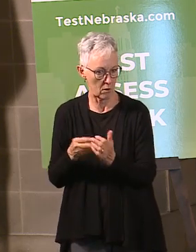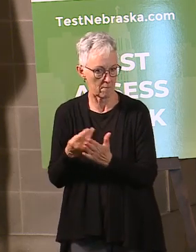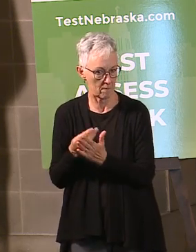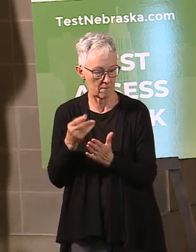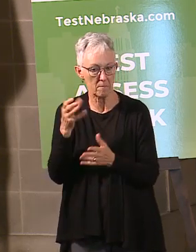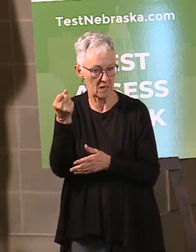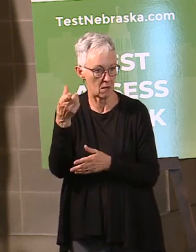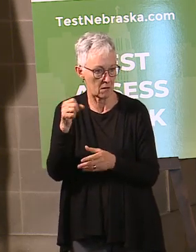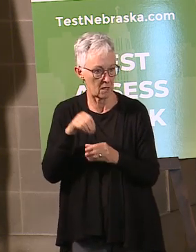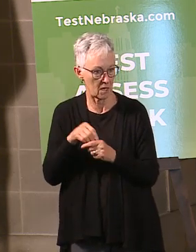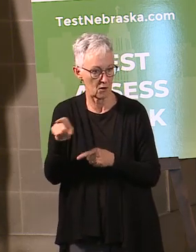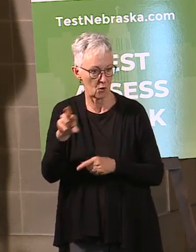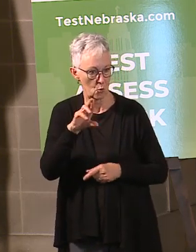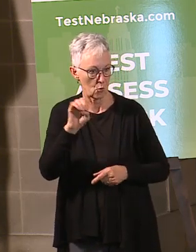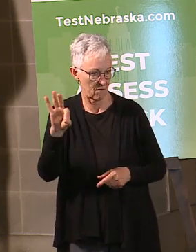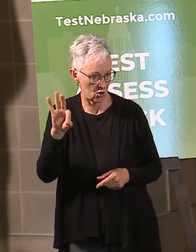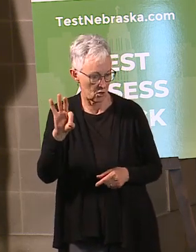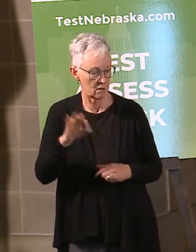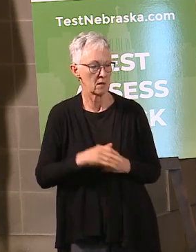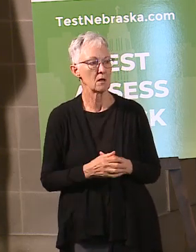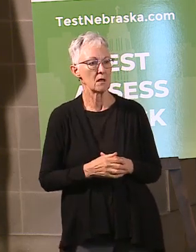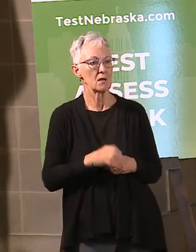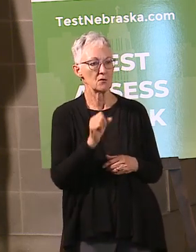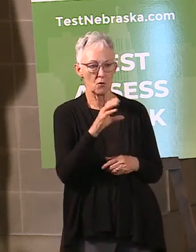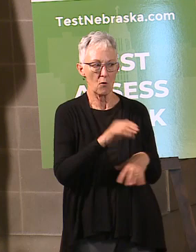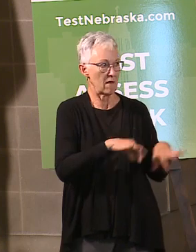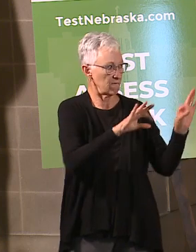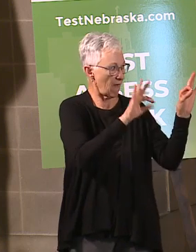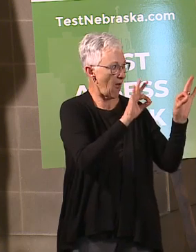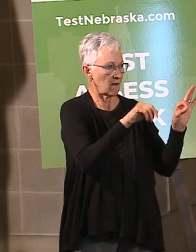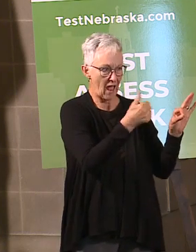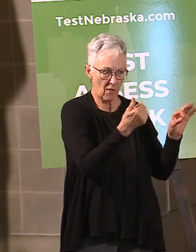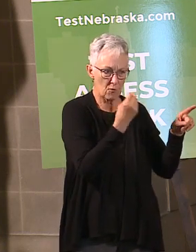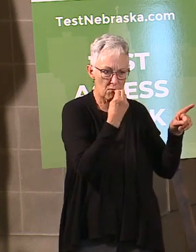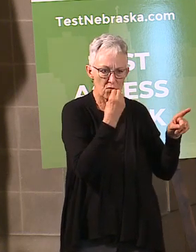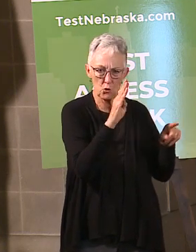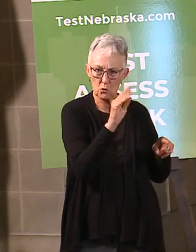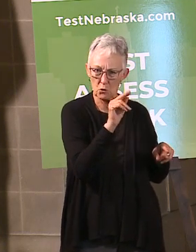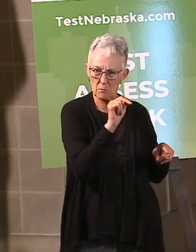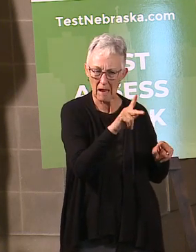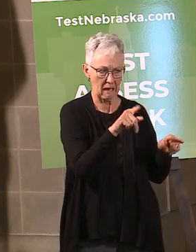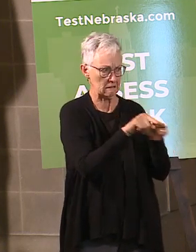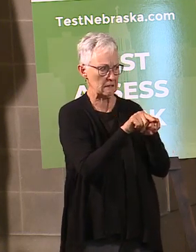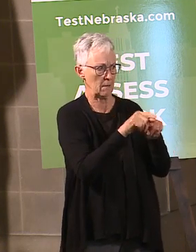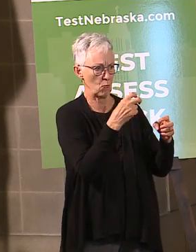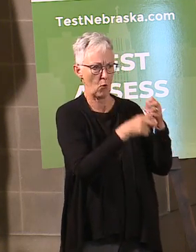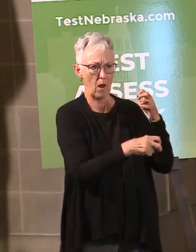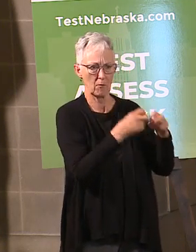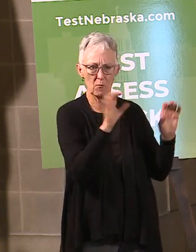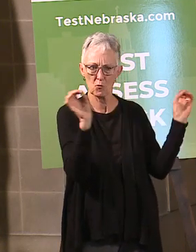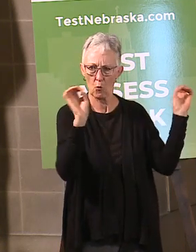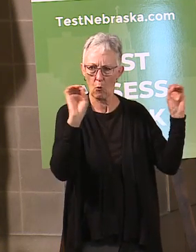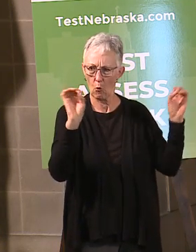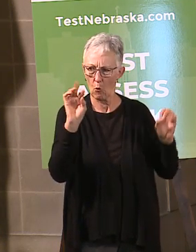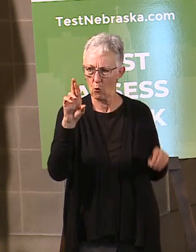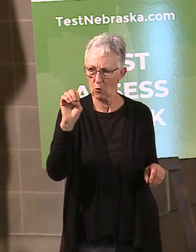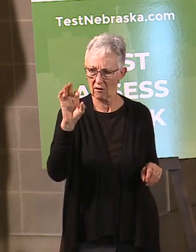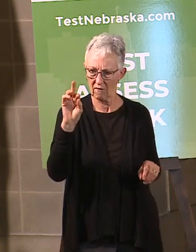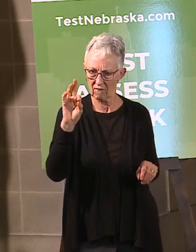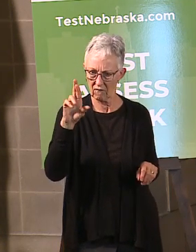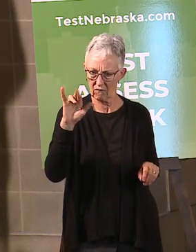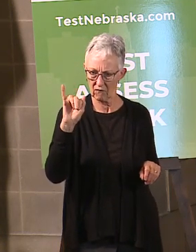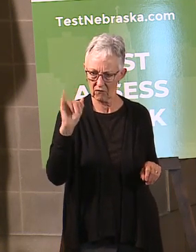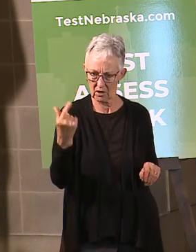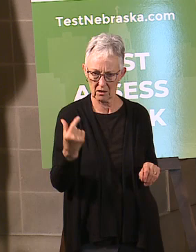that wanted or needed refrigeration to do the same thing. AFAN, along with the Nebraska Department of Agriculture, who is